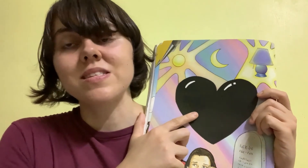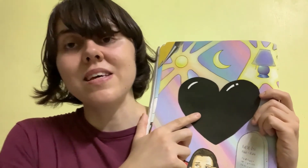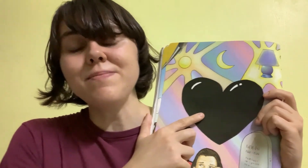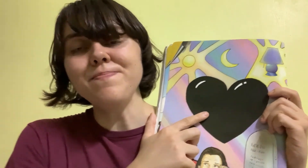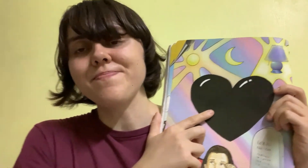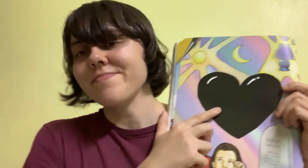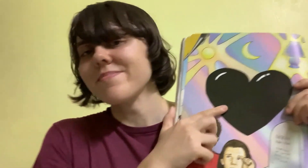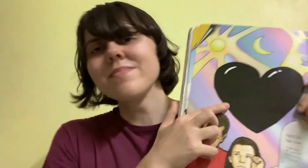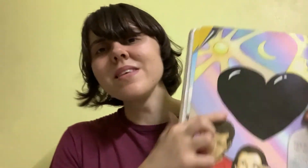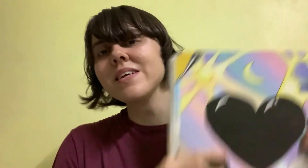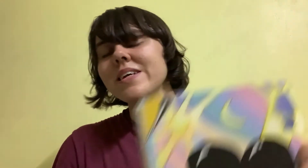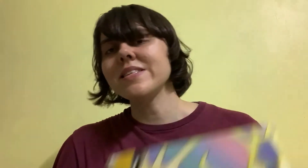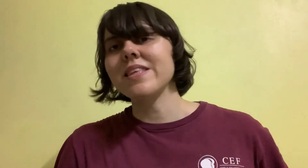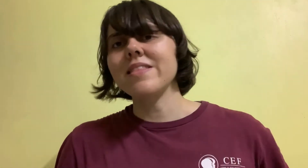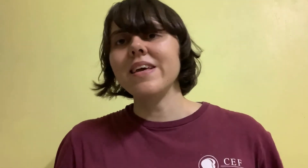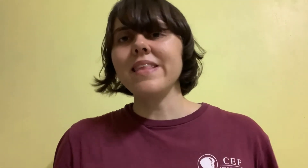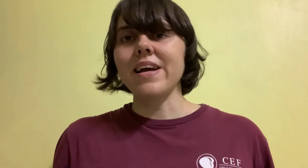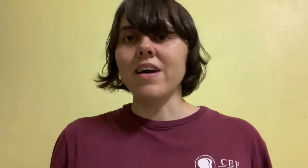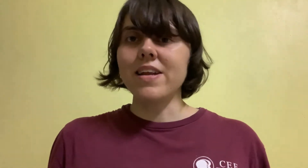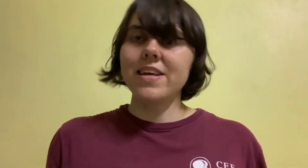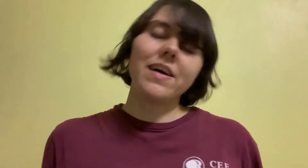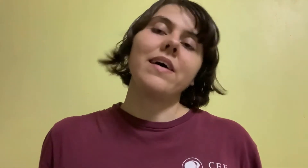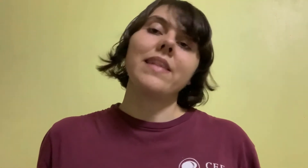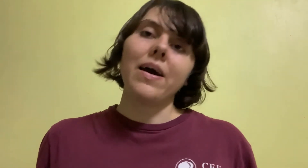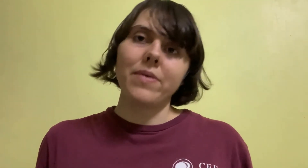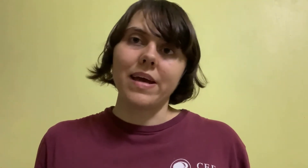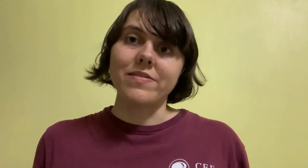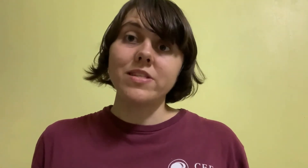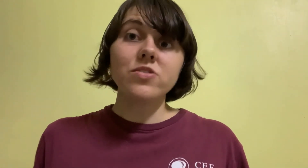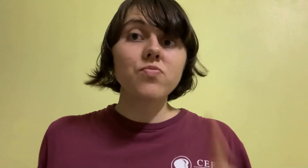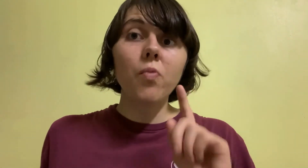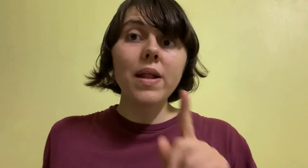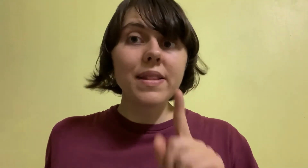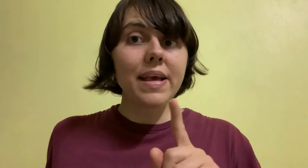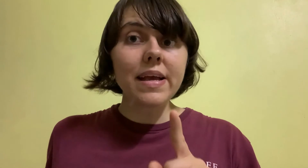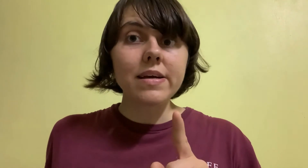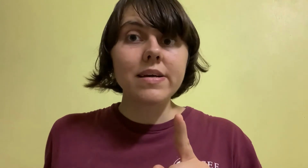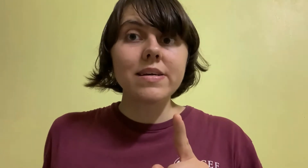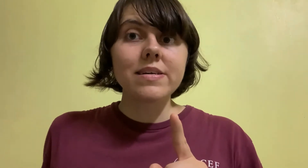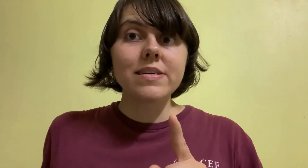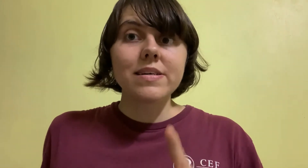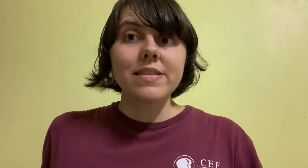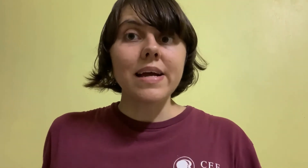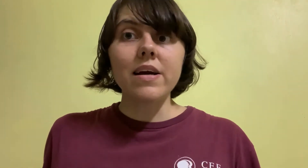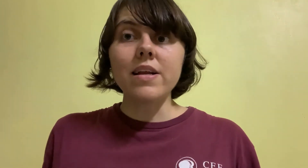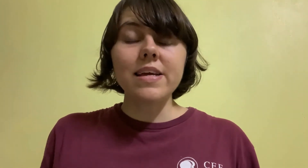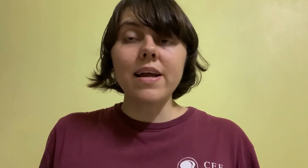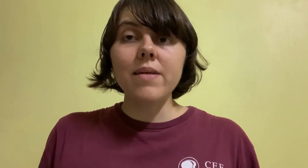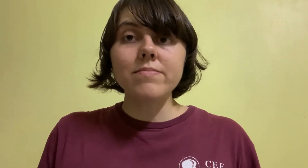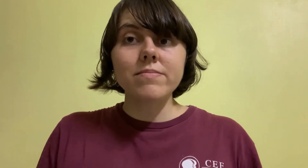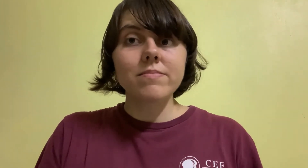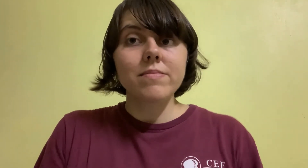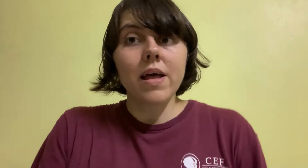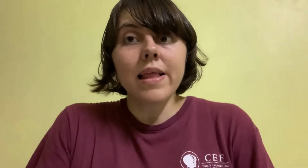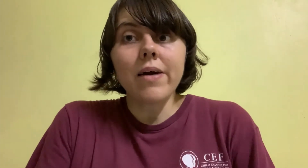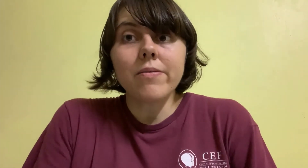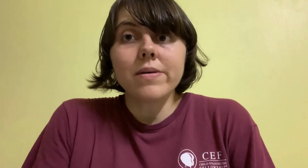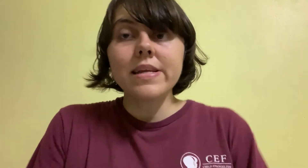sin is the thing that God cannot allow in heaven. There's one thing that God cannot allow in